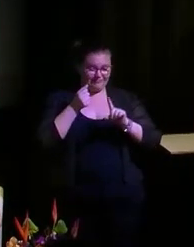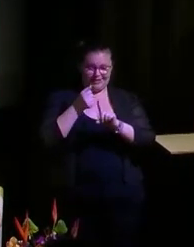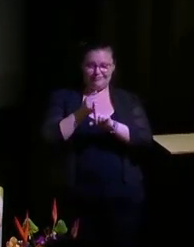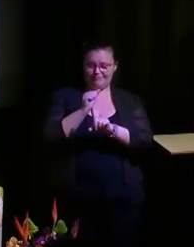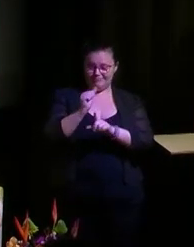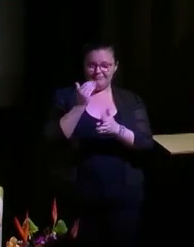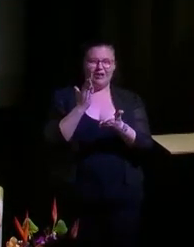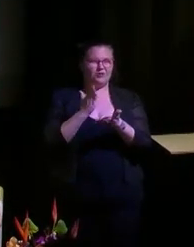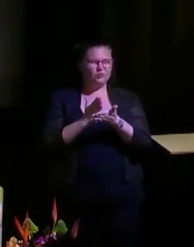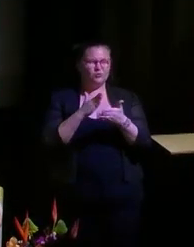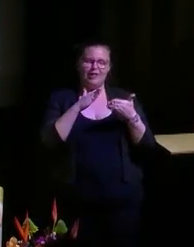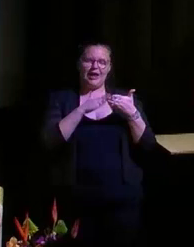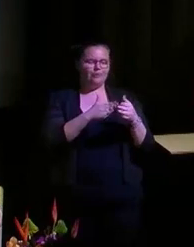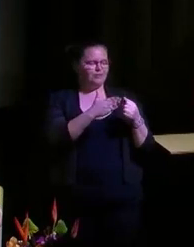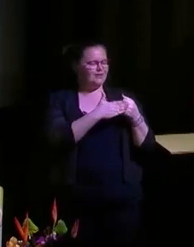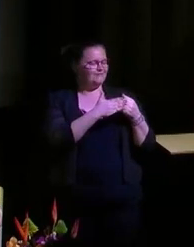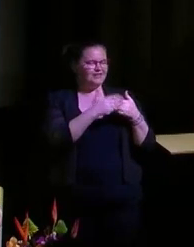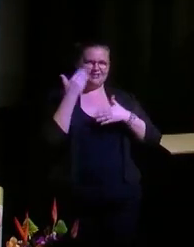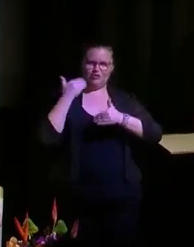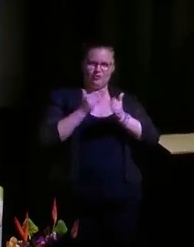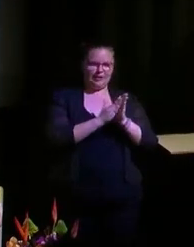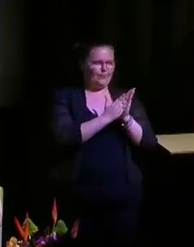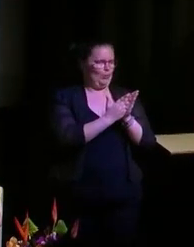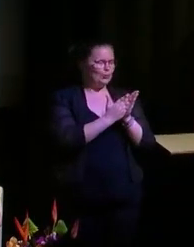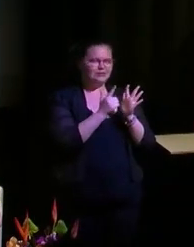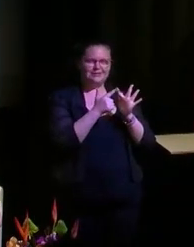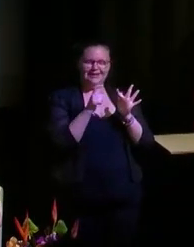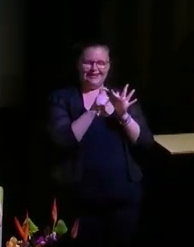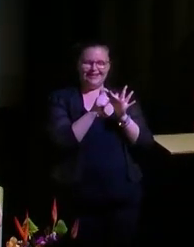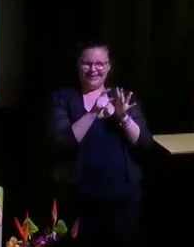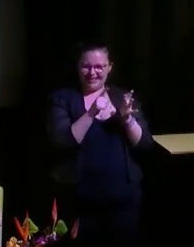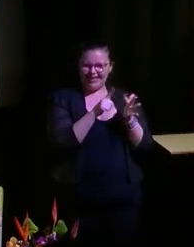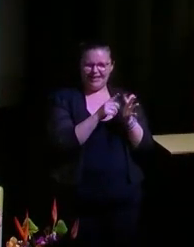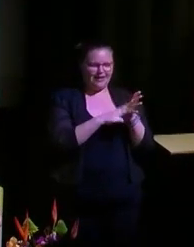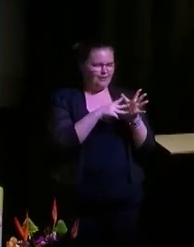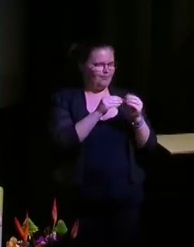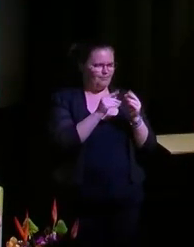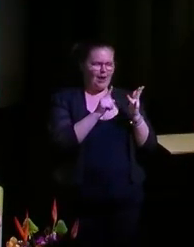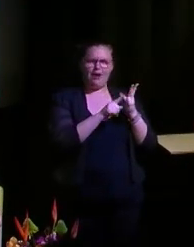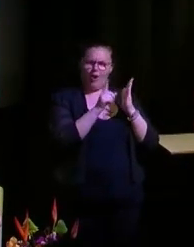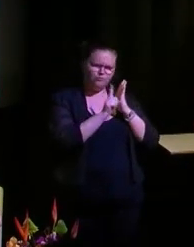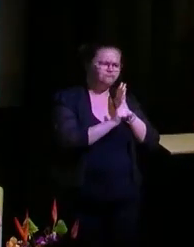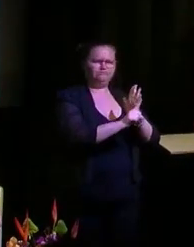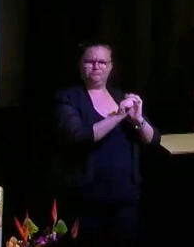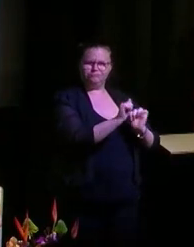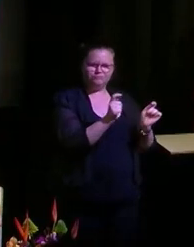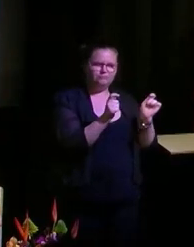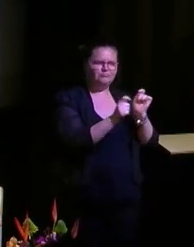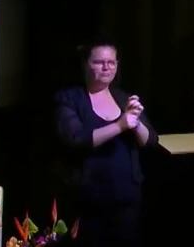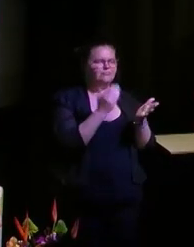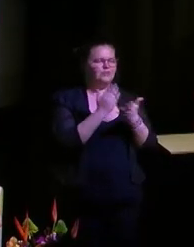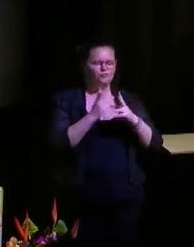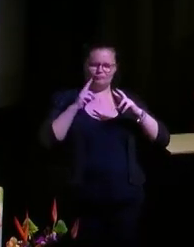history books. The inimitable Eddie Mabo led this change, and tonight we honour and explore his legacy through an